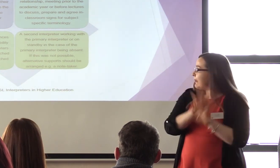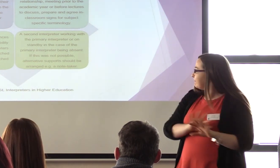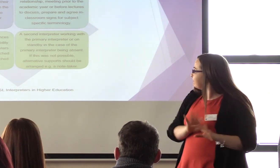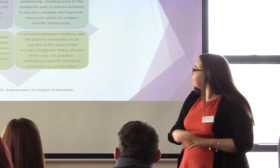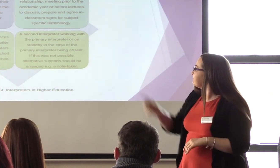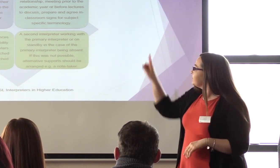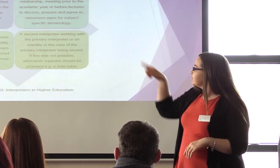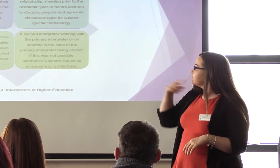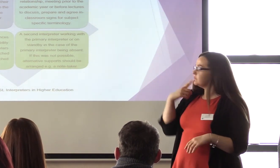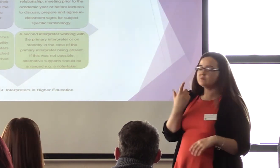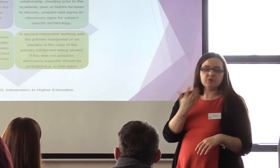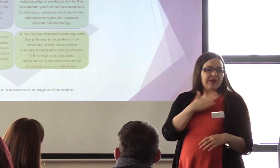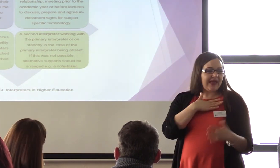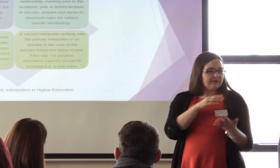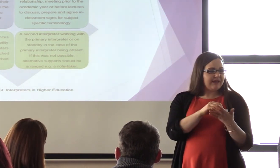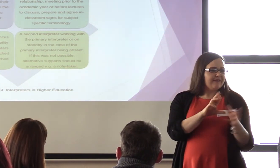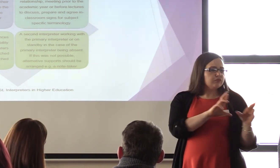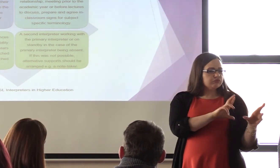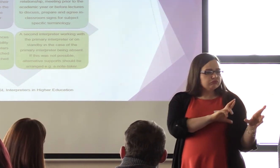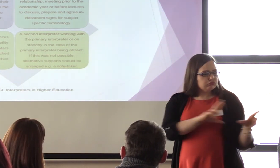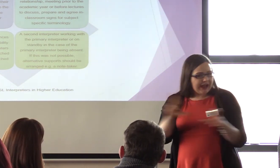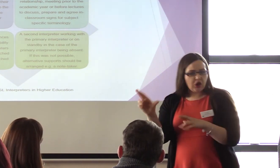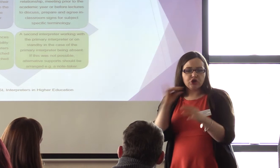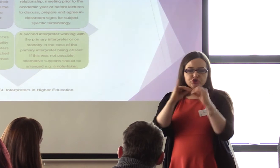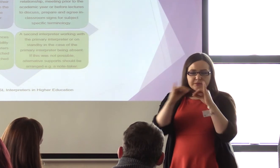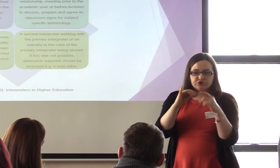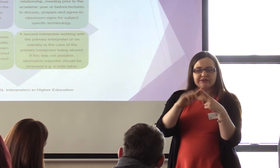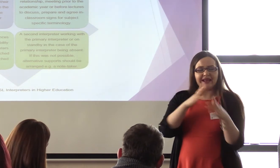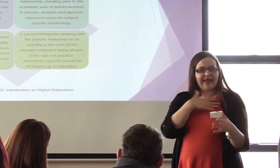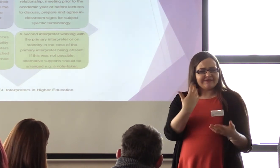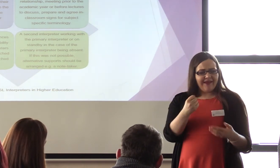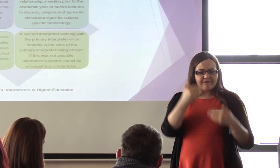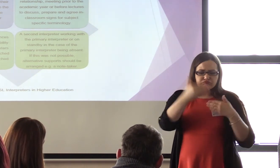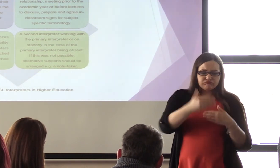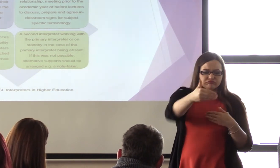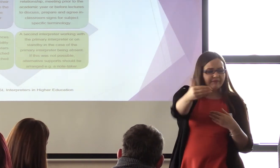would they suggest? And there's a lot of overlap. They said that they would like to have regular interpreters.